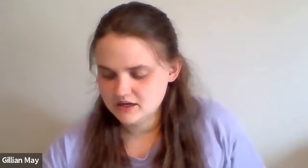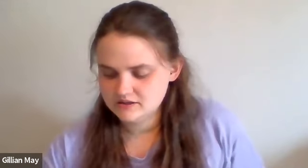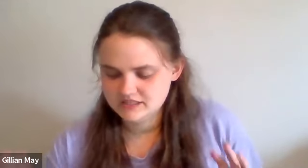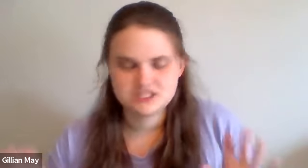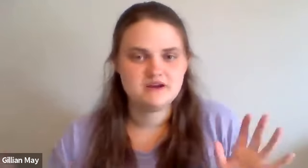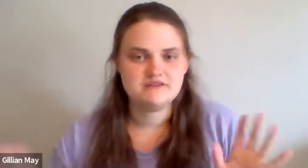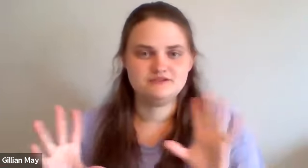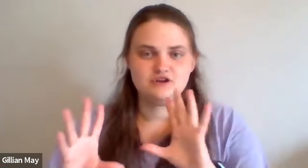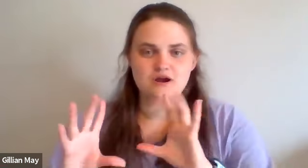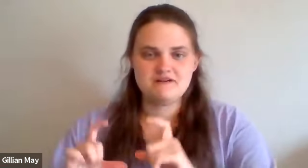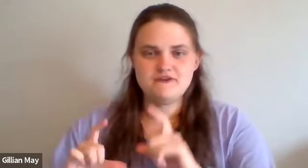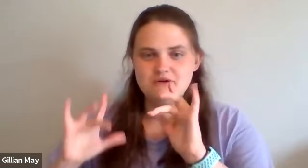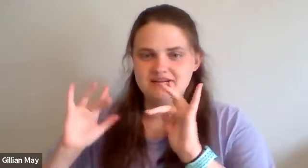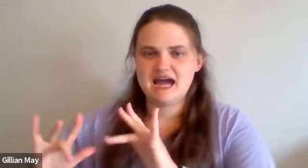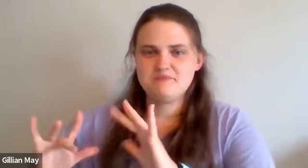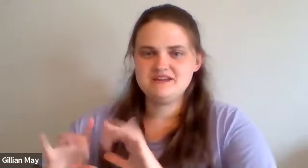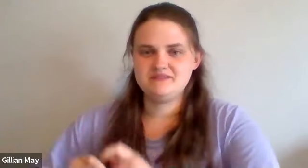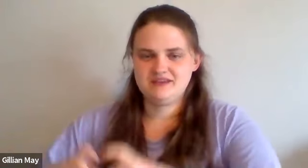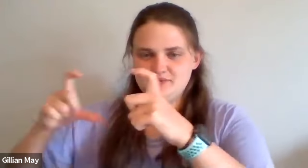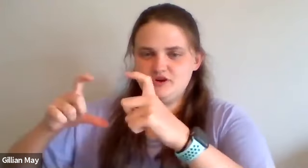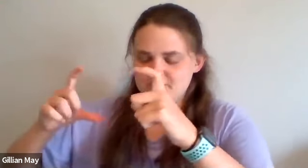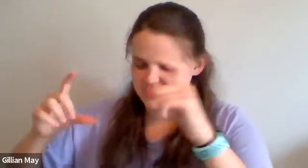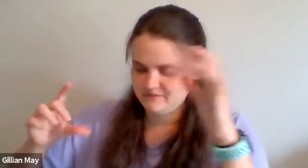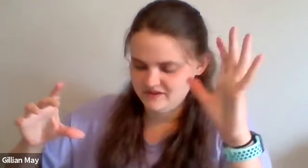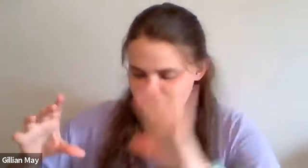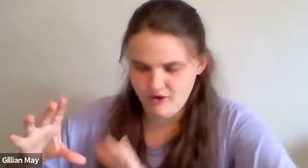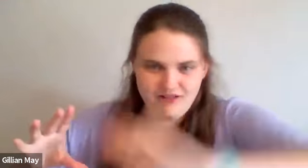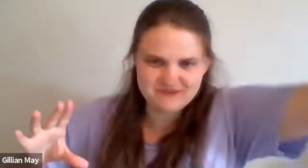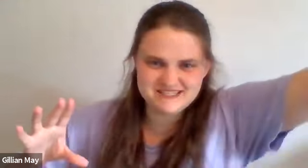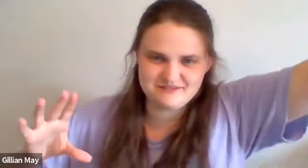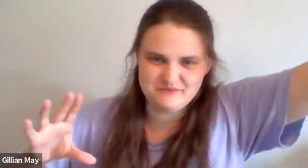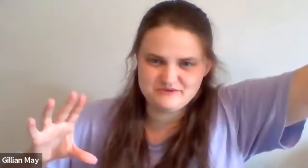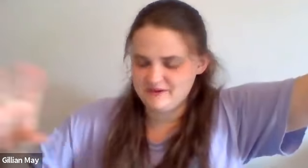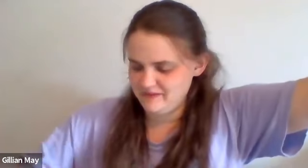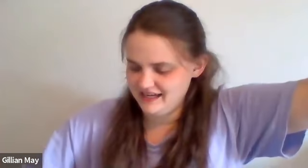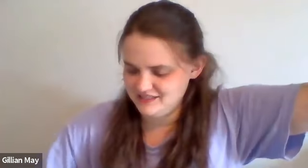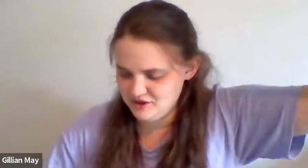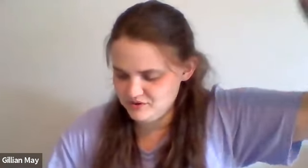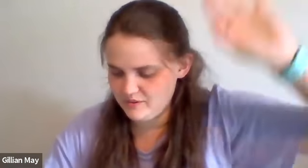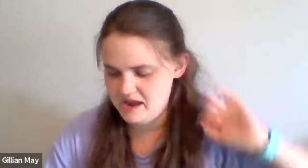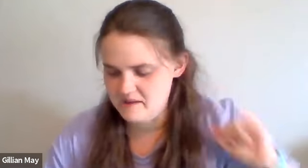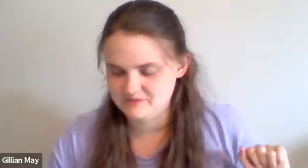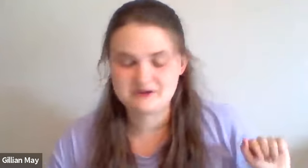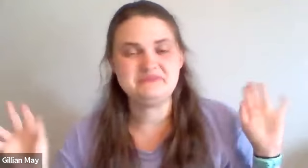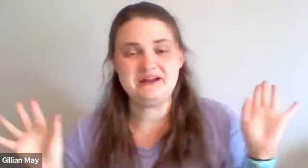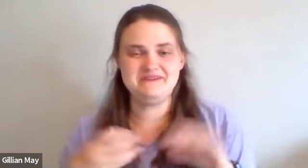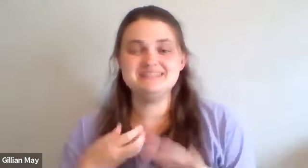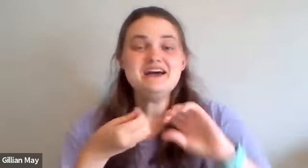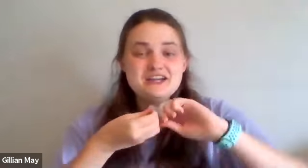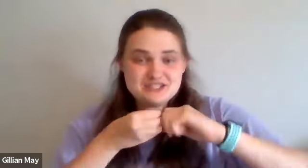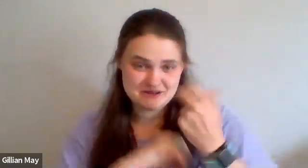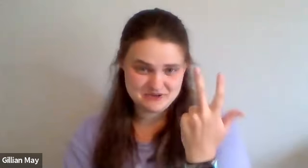start touching my phone. Sorry, my phone, I tap it, the keyboard comes up, and then all of my stuff moves up. And I'm like, I don't know where I am anymore. But anyways, so number